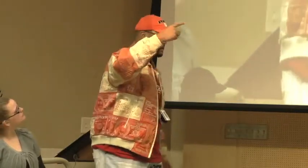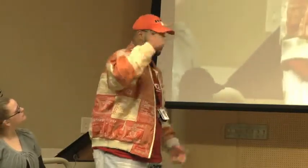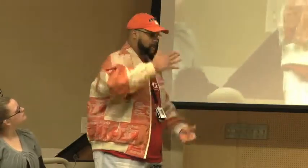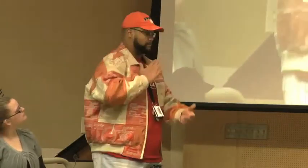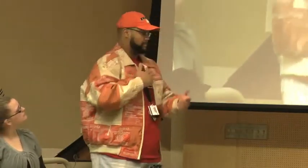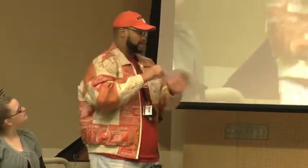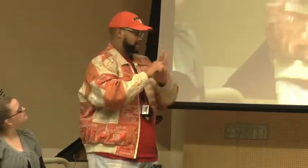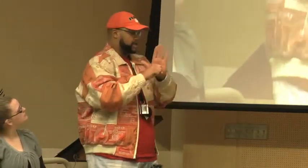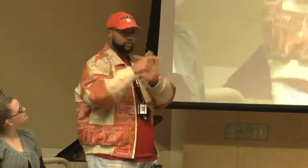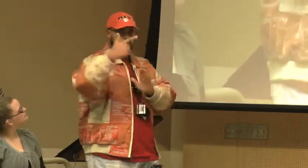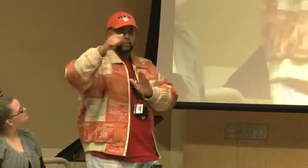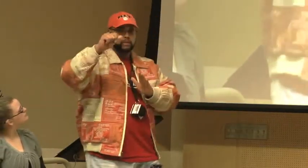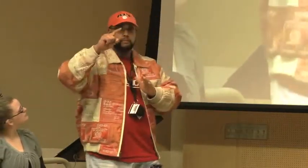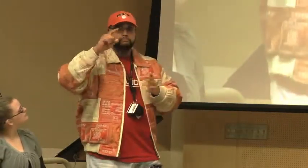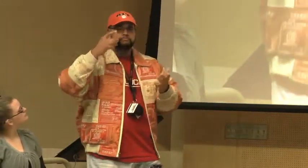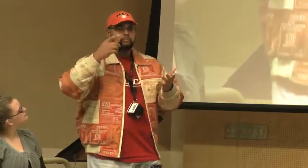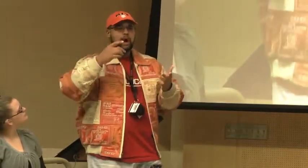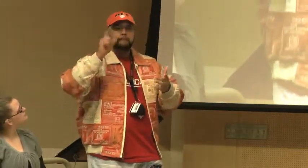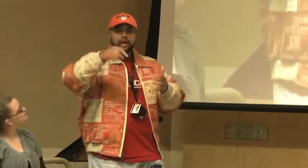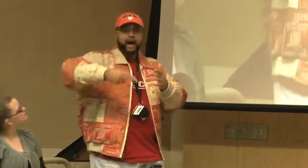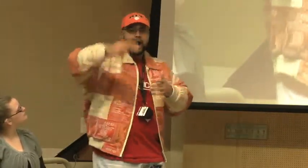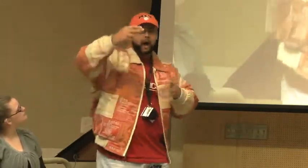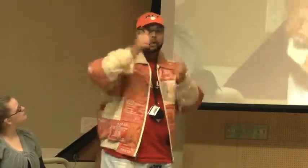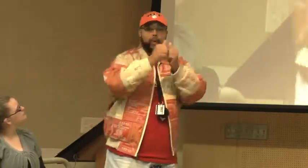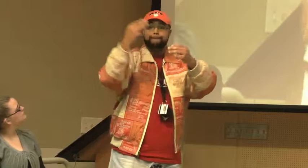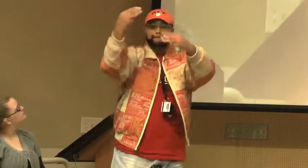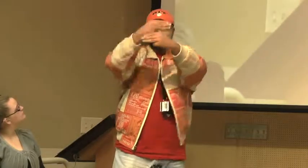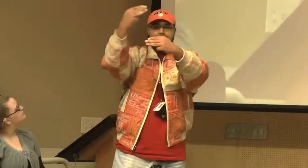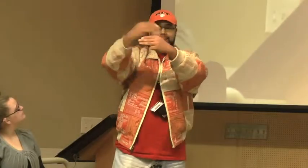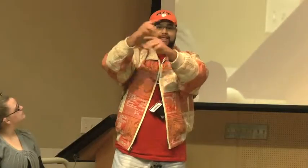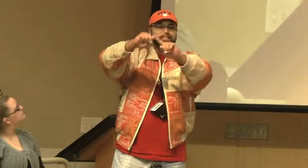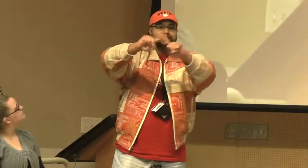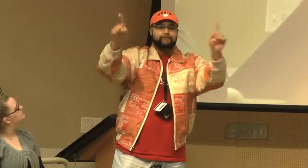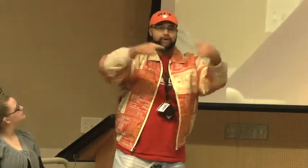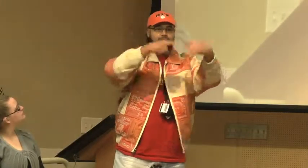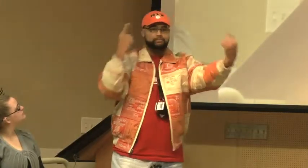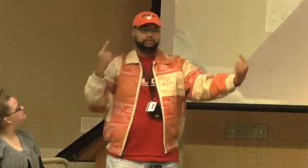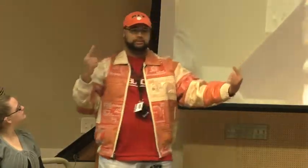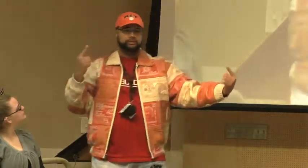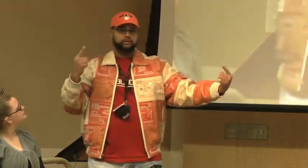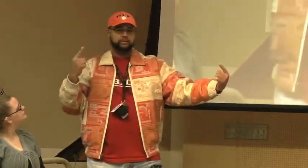Expectations for English. They should have high expectations for English. The state requires that. You know, like math